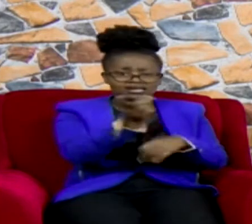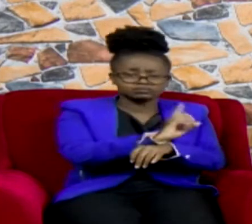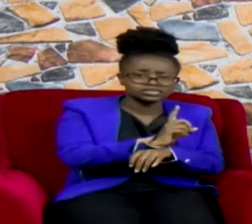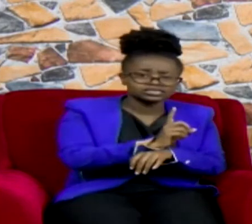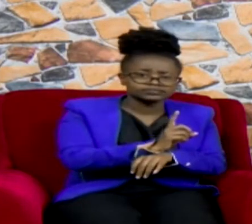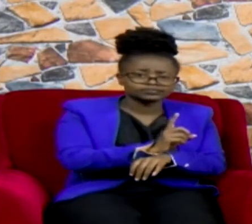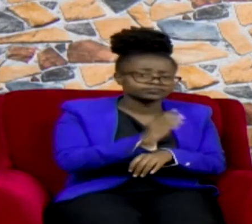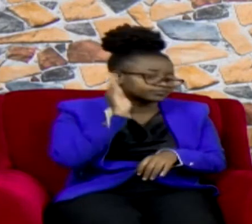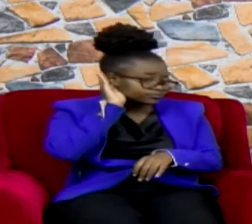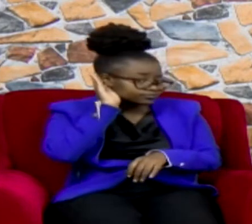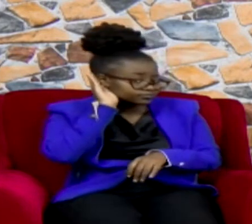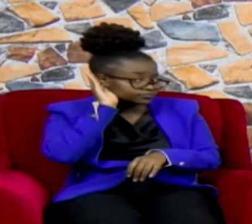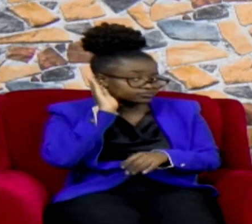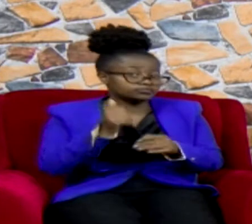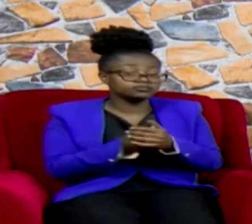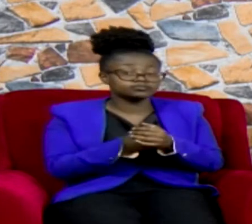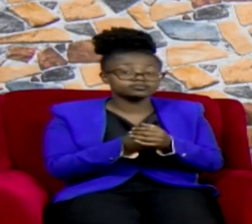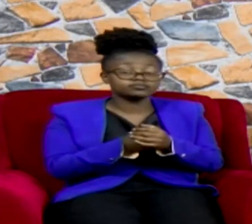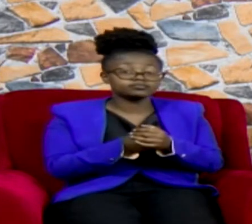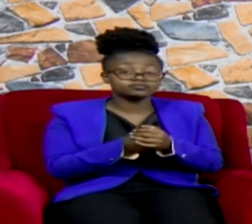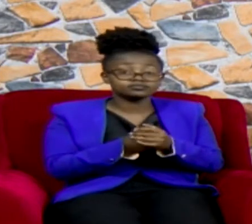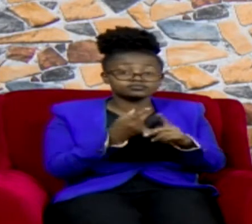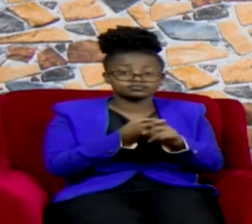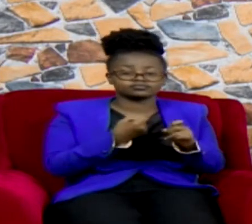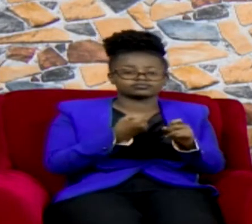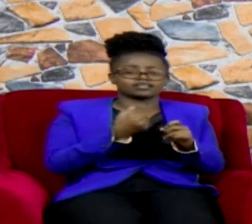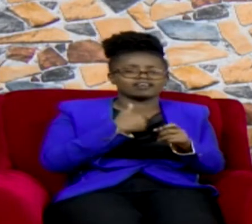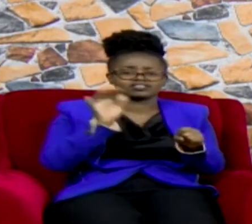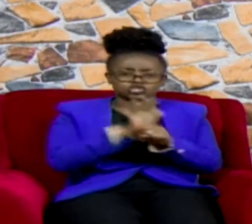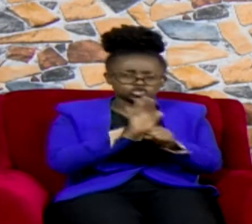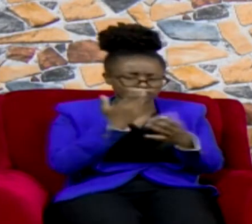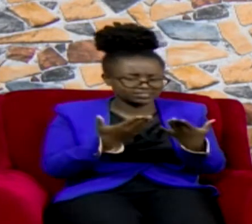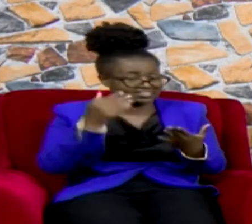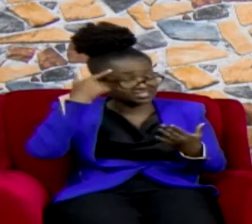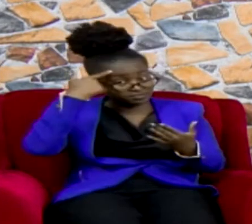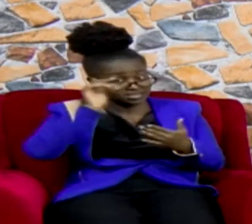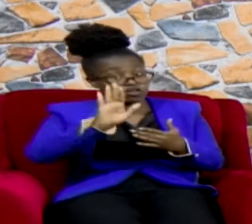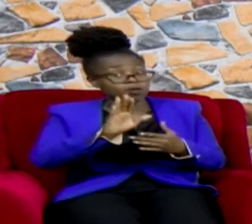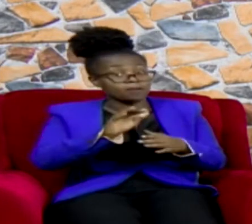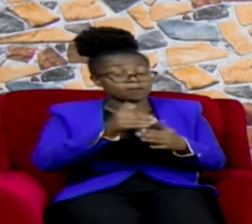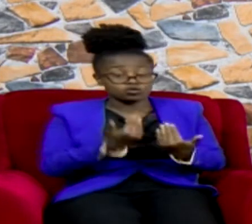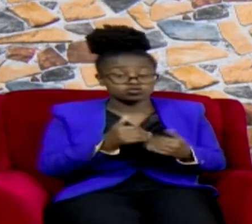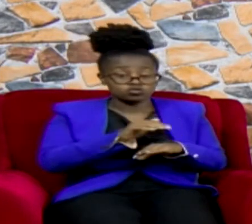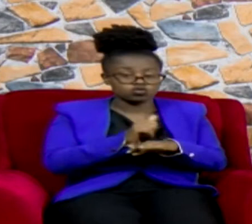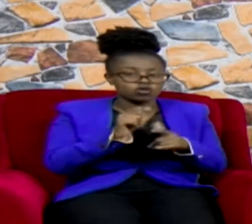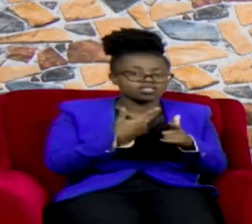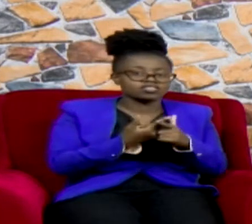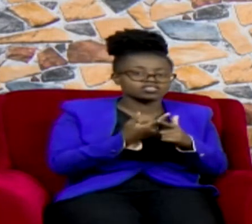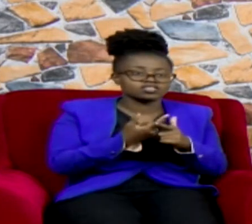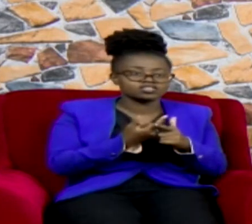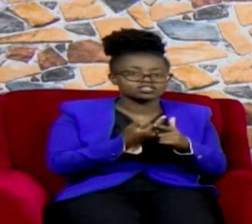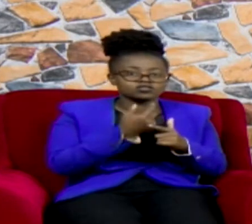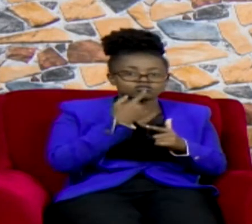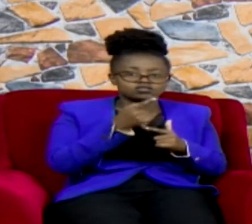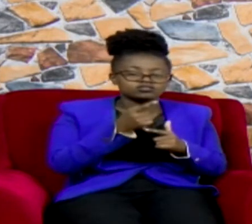will listen, apart from the being overloaded? We have children who you will call and they'll be like 1 minute yes,